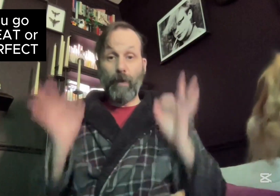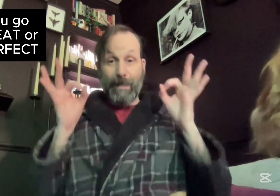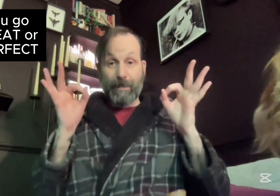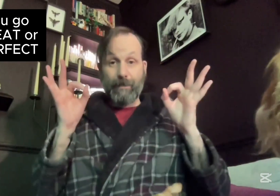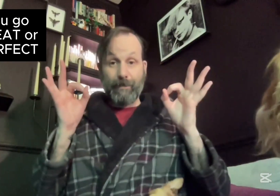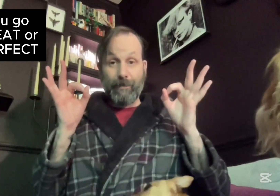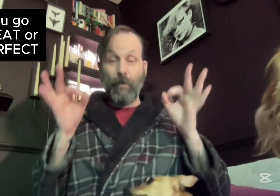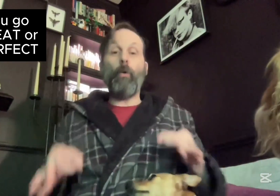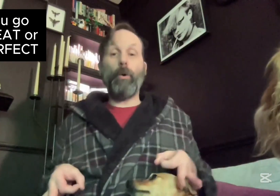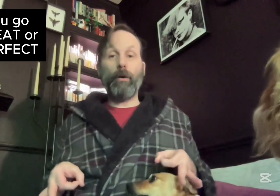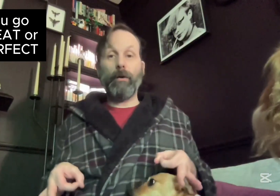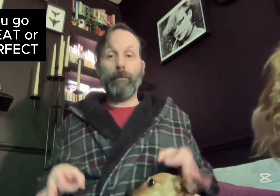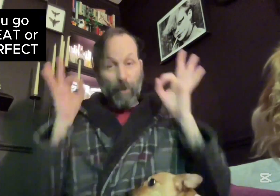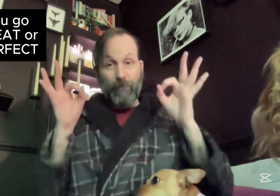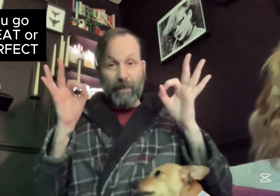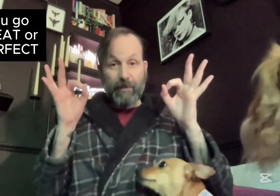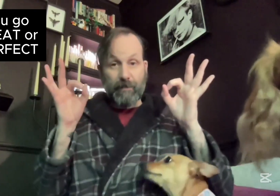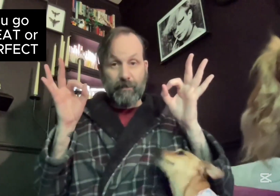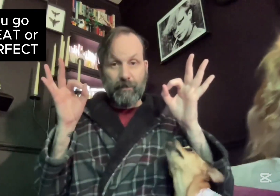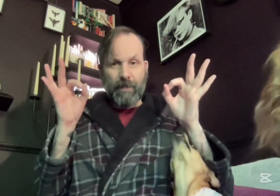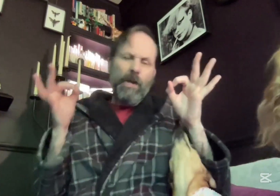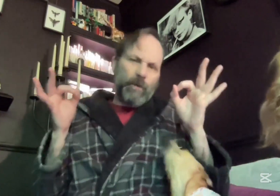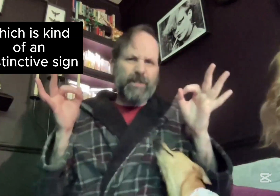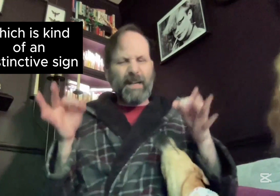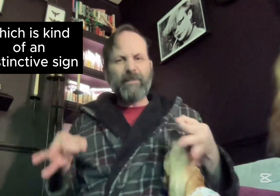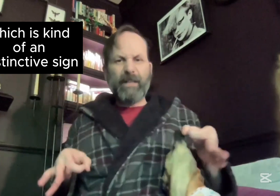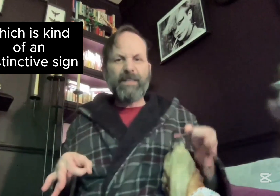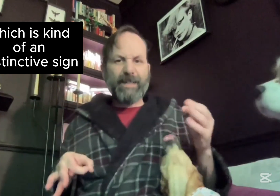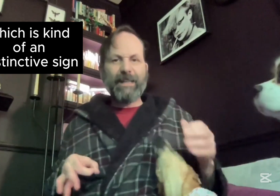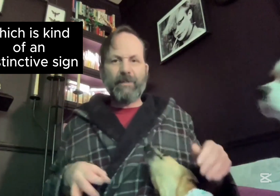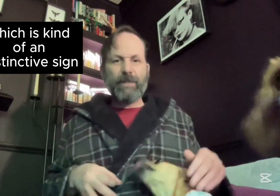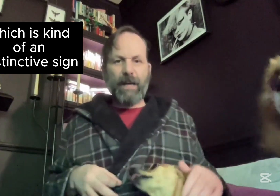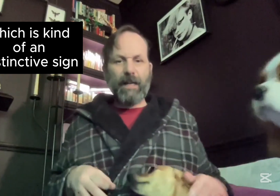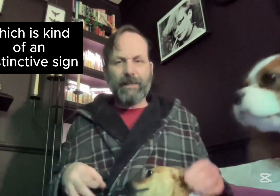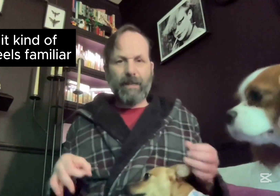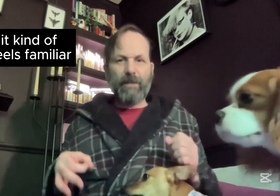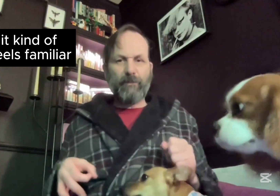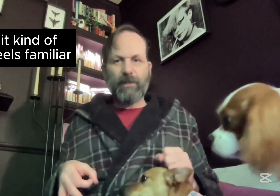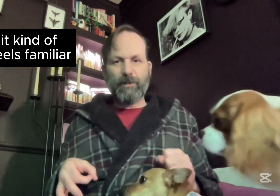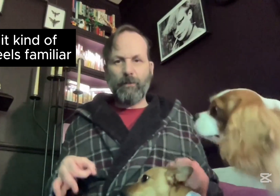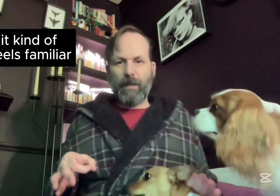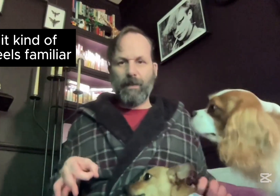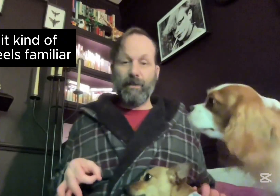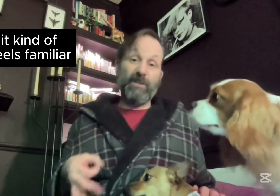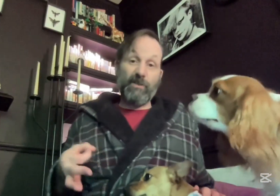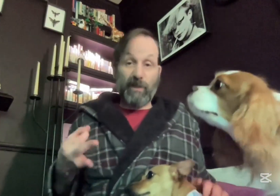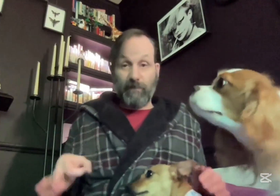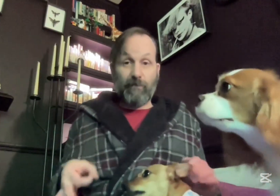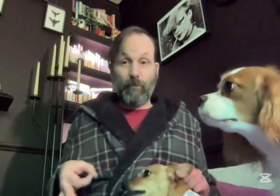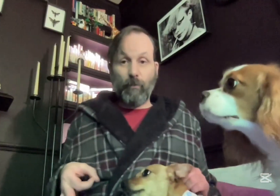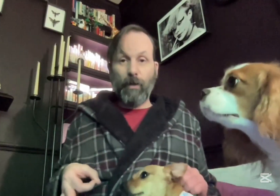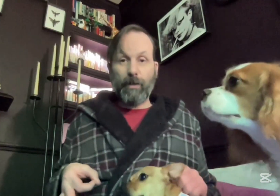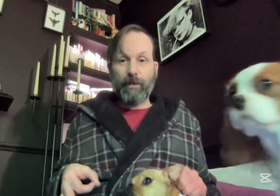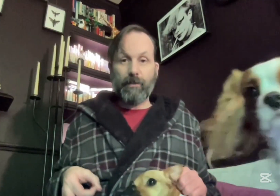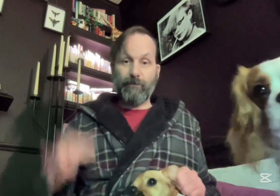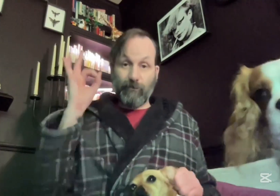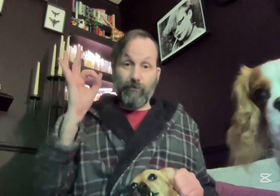great or perfect, which is kind of an instinctive sign. It kind of feels familiar. And you can do it with one, you can do